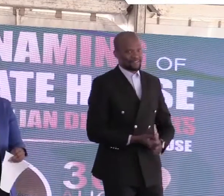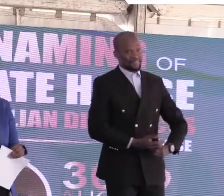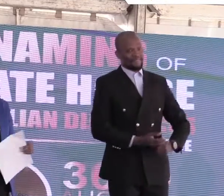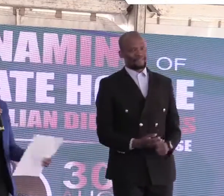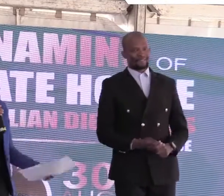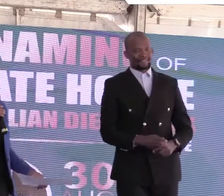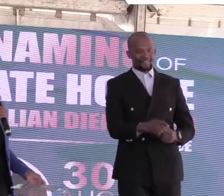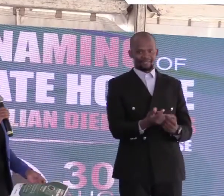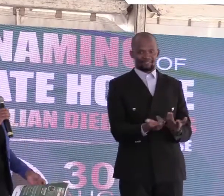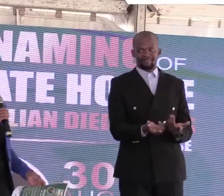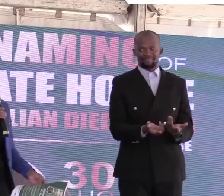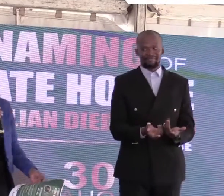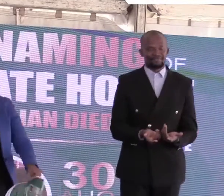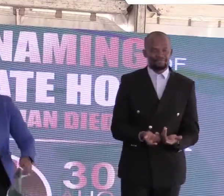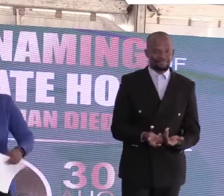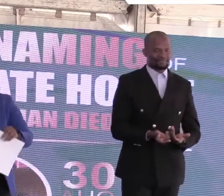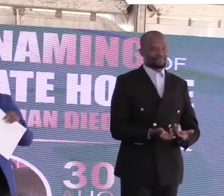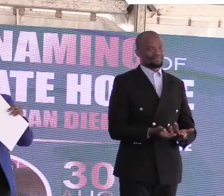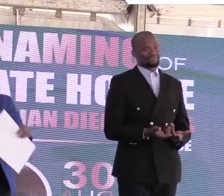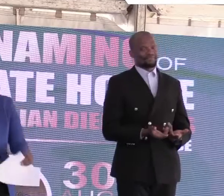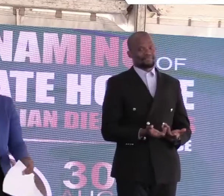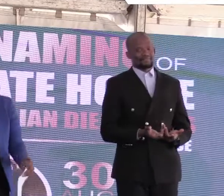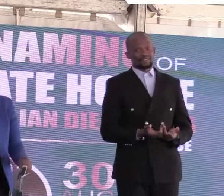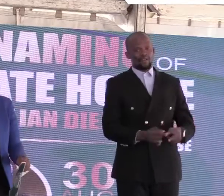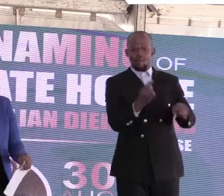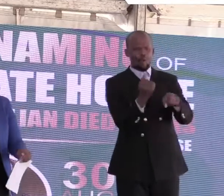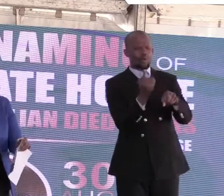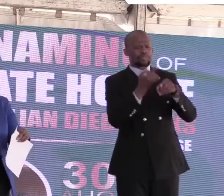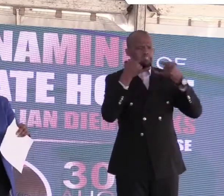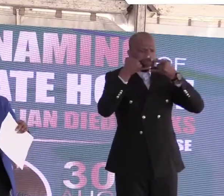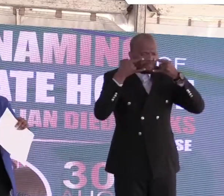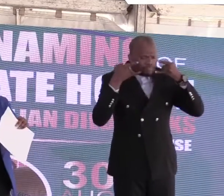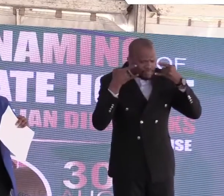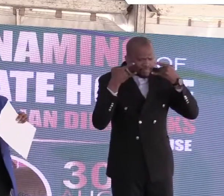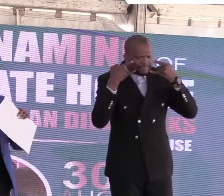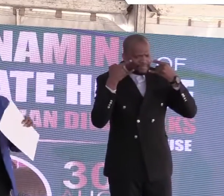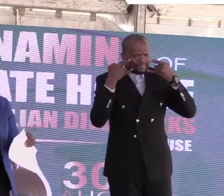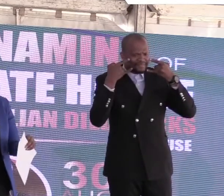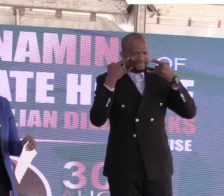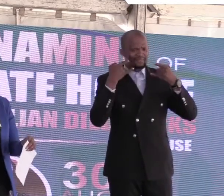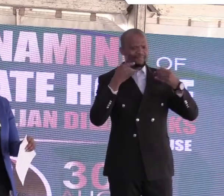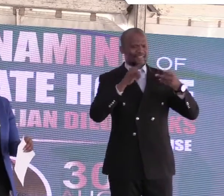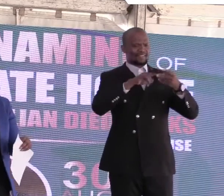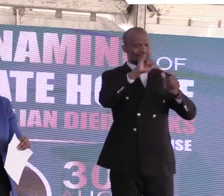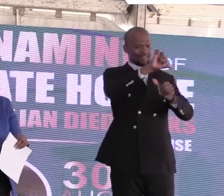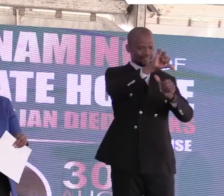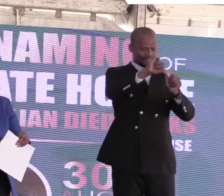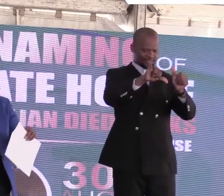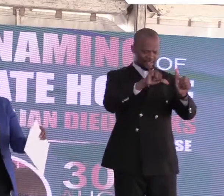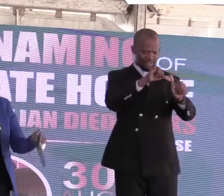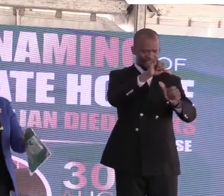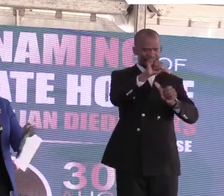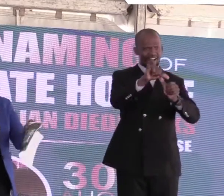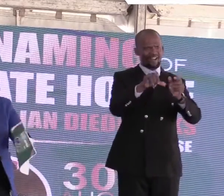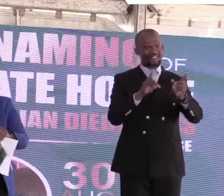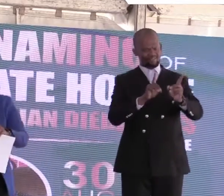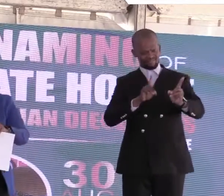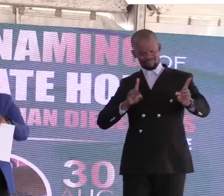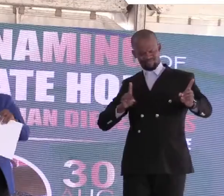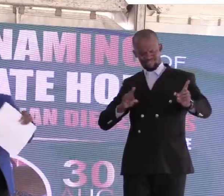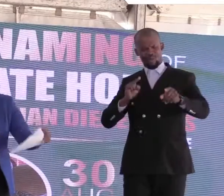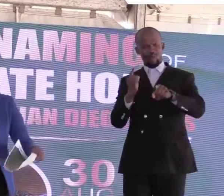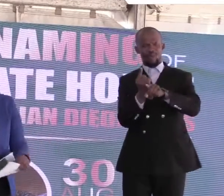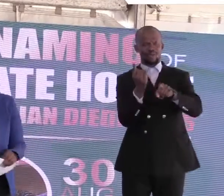mic because I am not even taking it off. Always wear your mask, social distance, and from time to